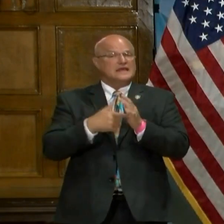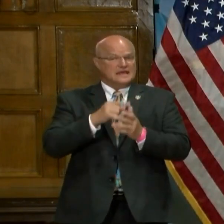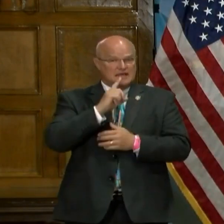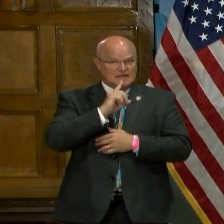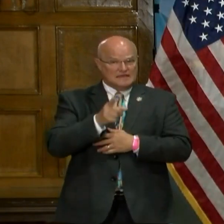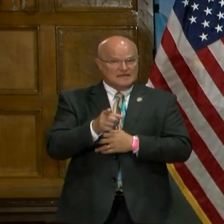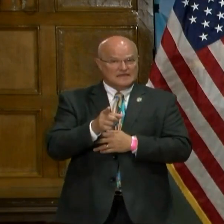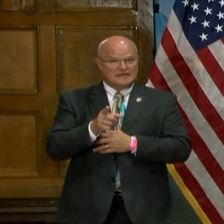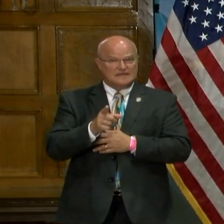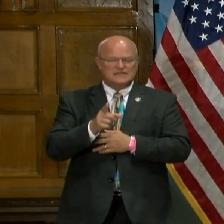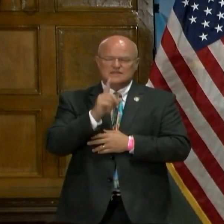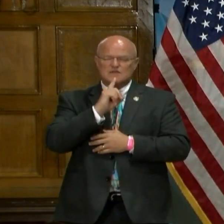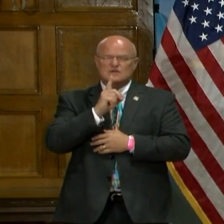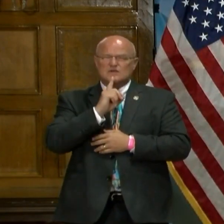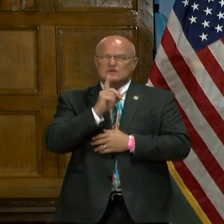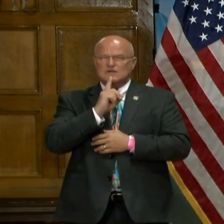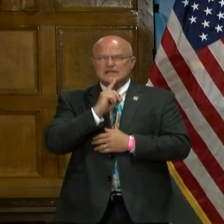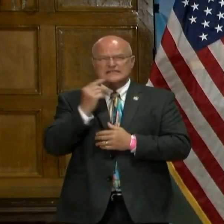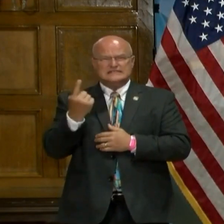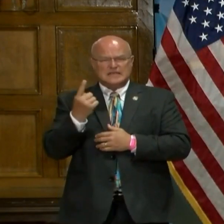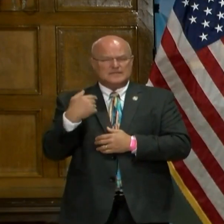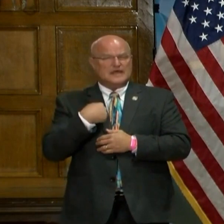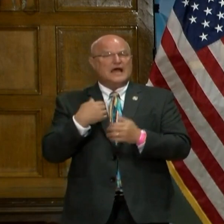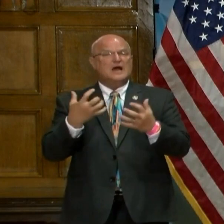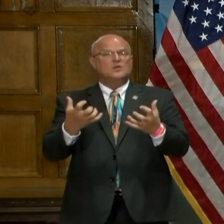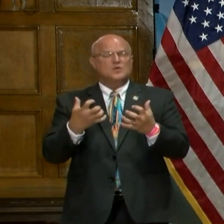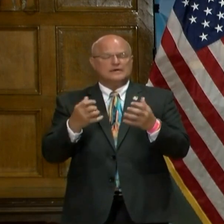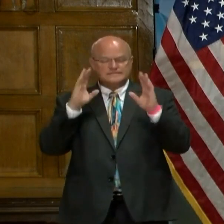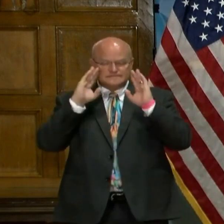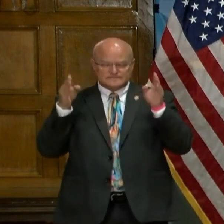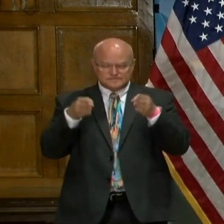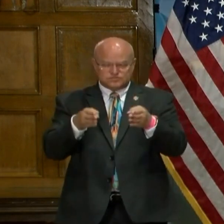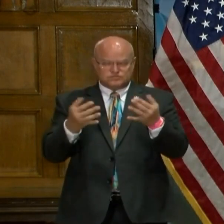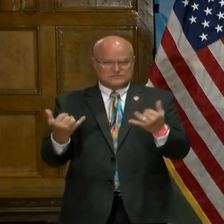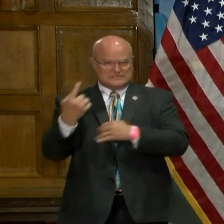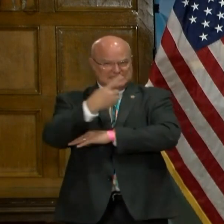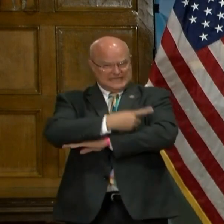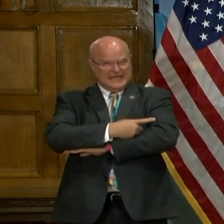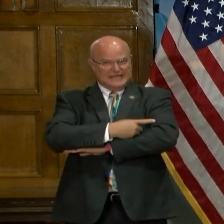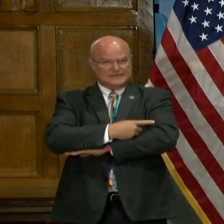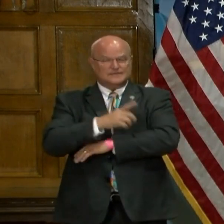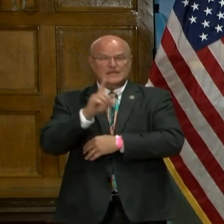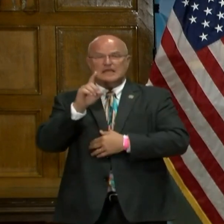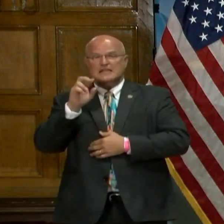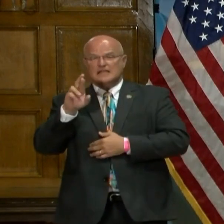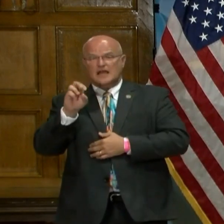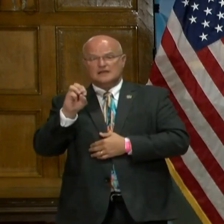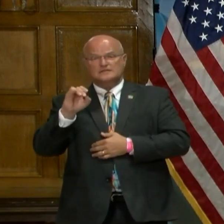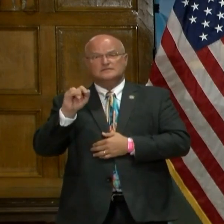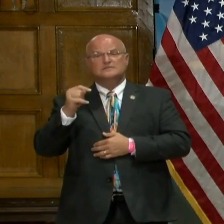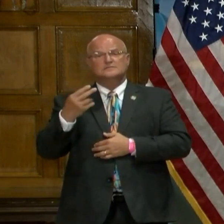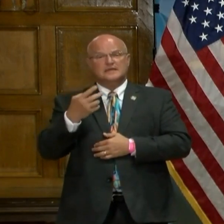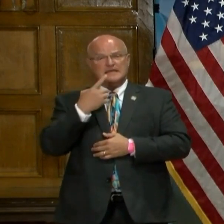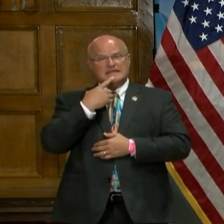is really something I wanted to concentrate on today. As Dr. Smith has